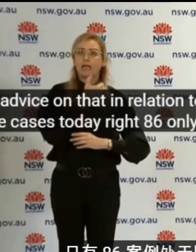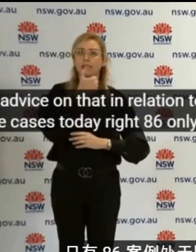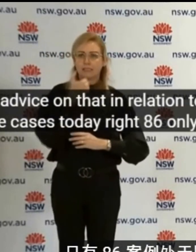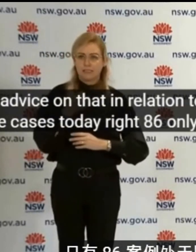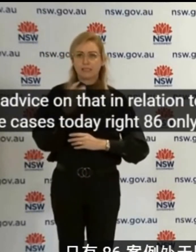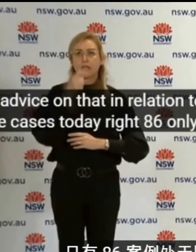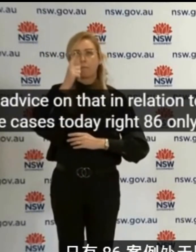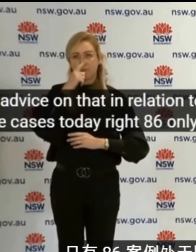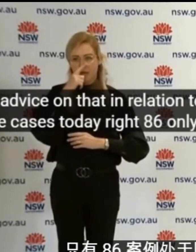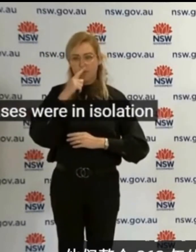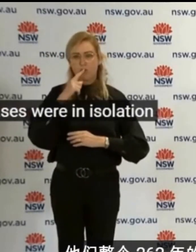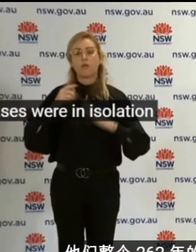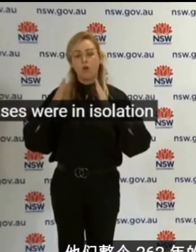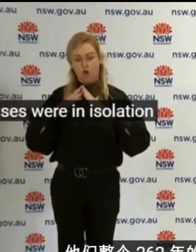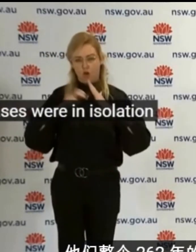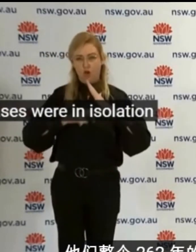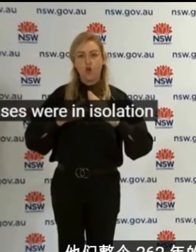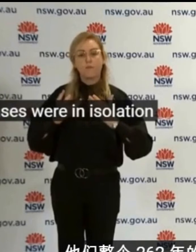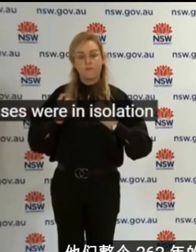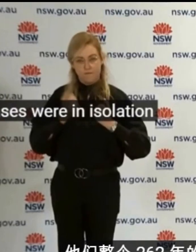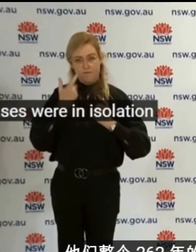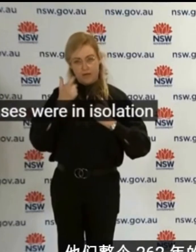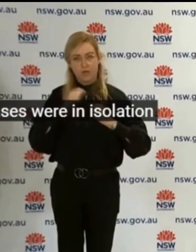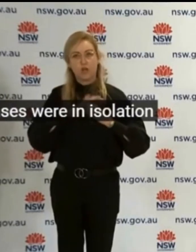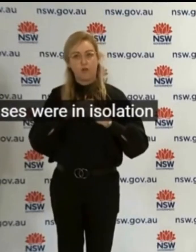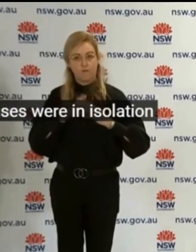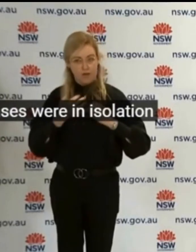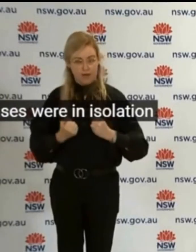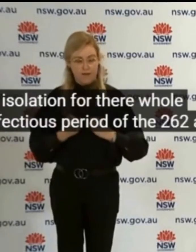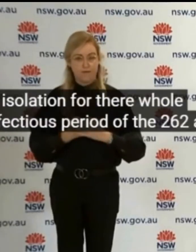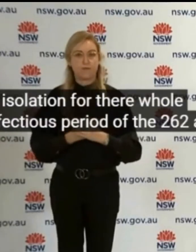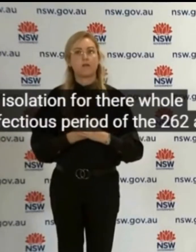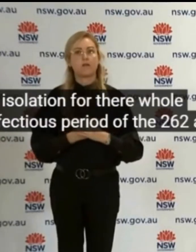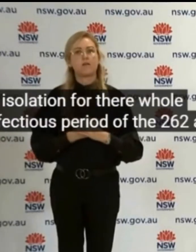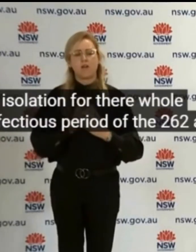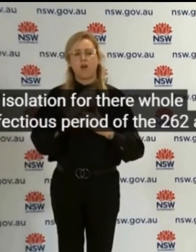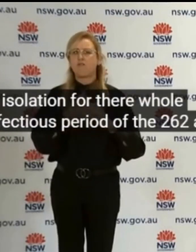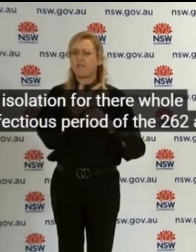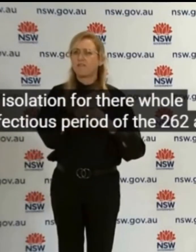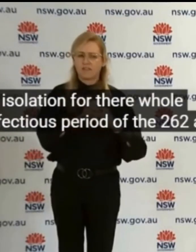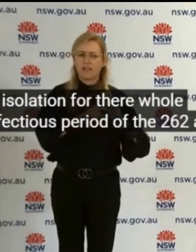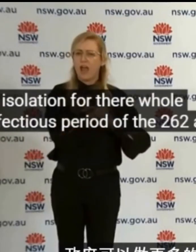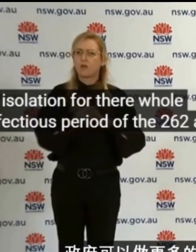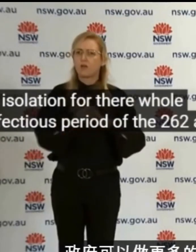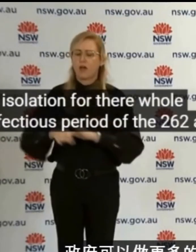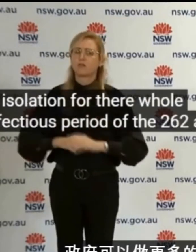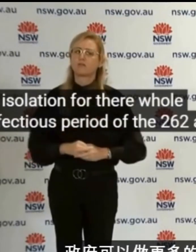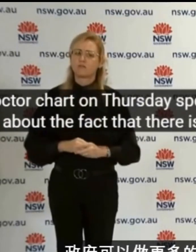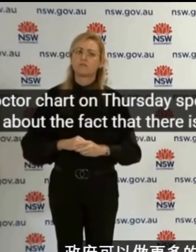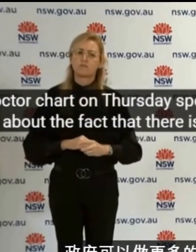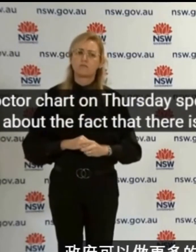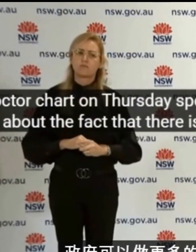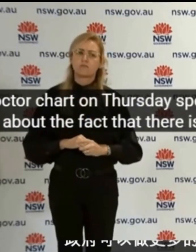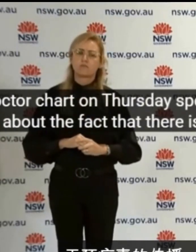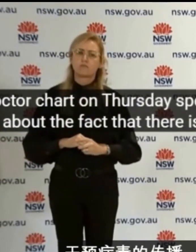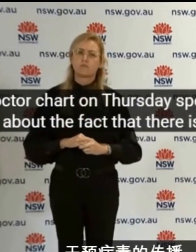out of the 262. Dr. Chant on Thursday spoke about the fact that there is more that the government can do to intervene in transmission